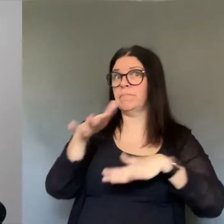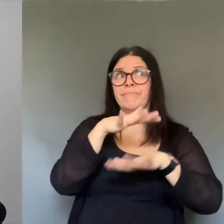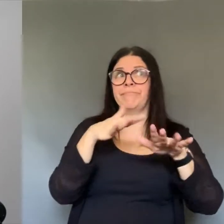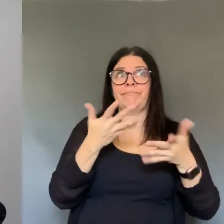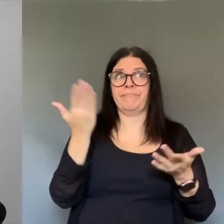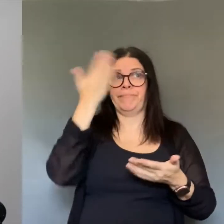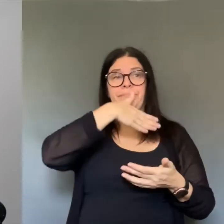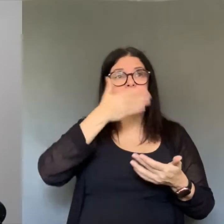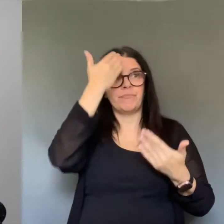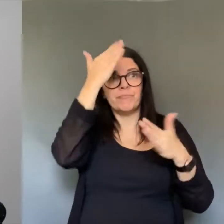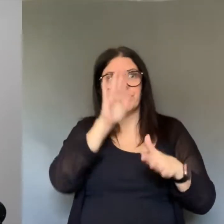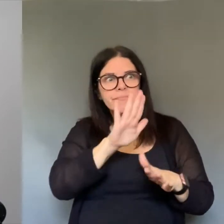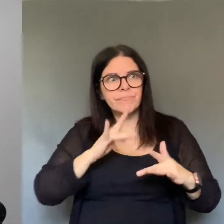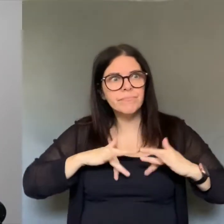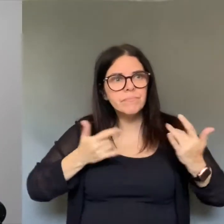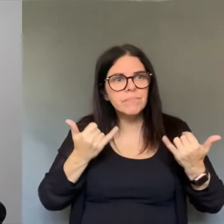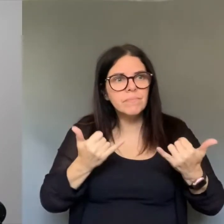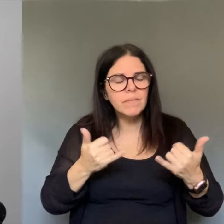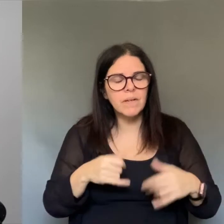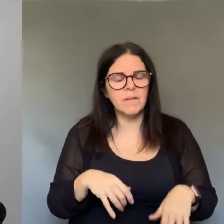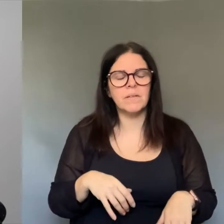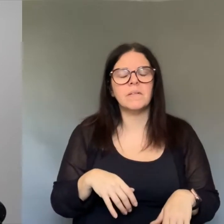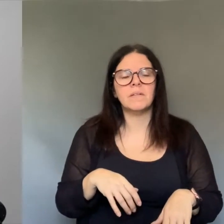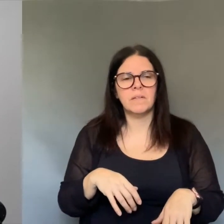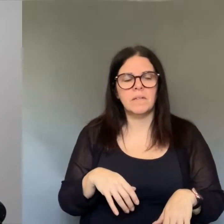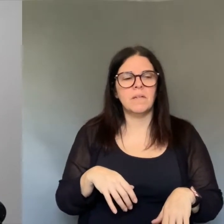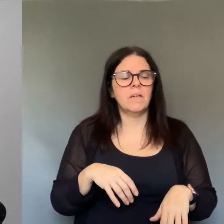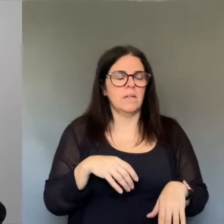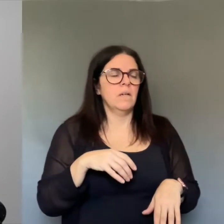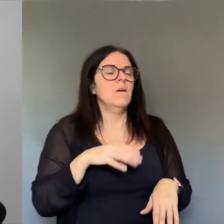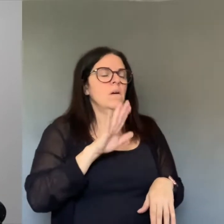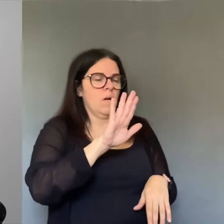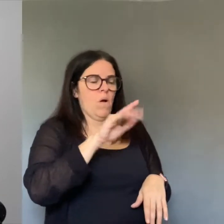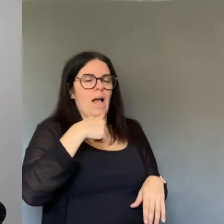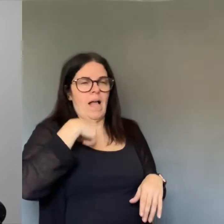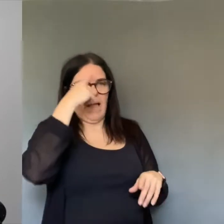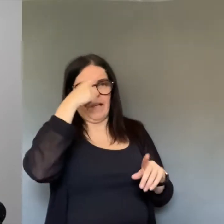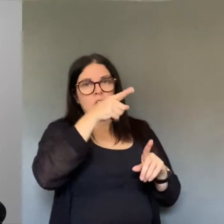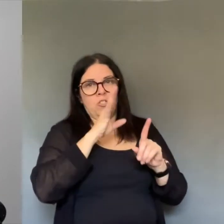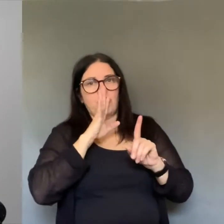Okay. What kind of cases are falling through the cracks that you are not able to determine exactly their status?